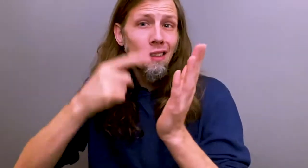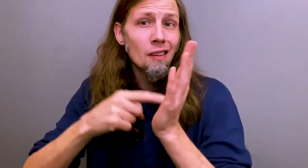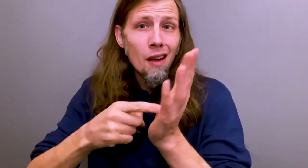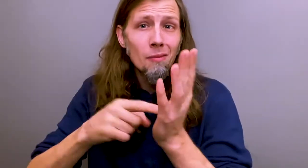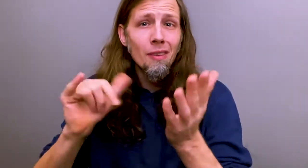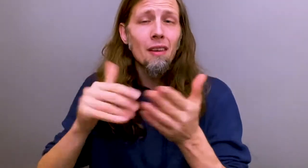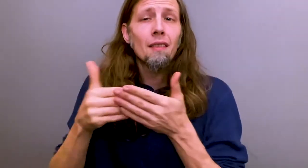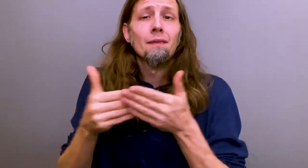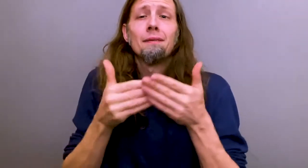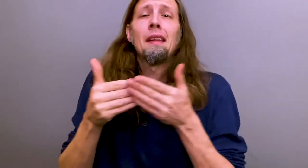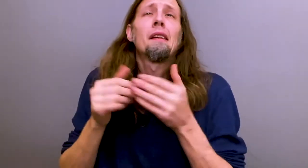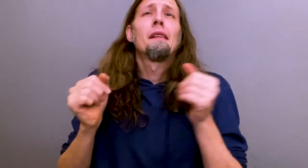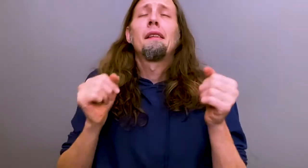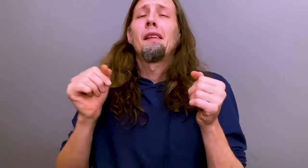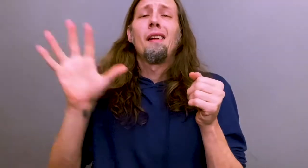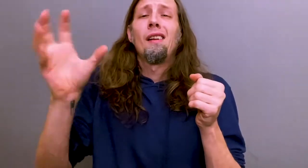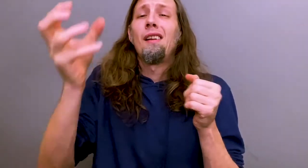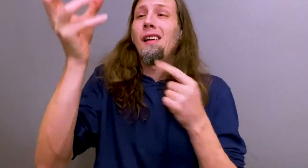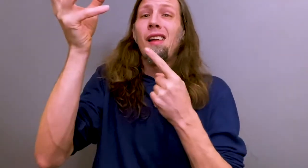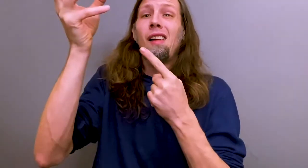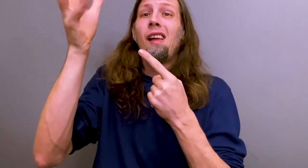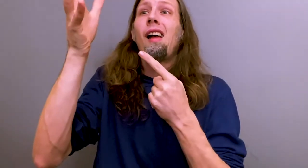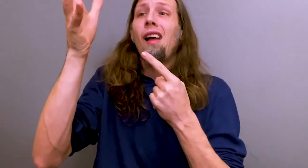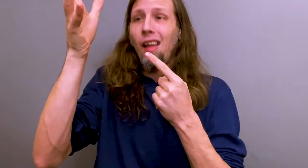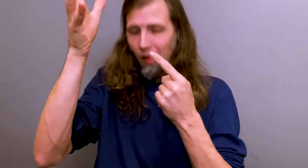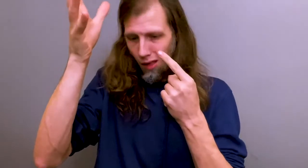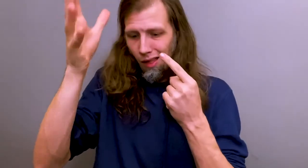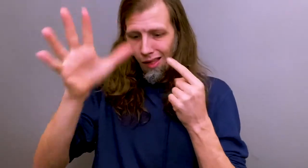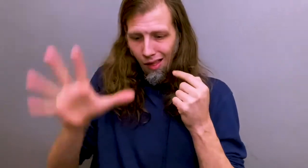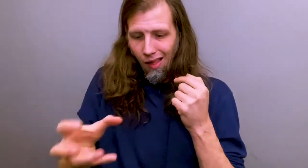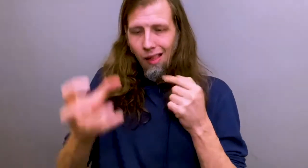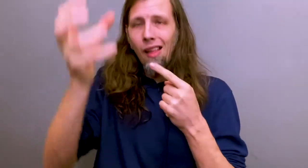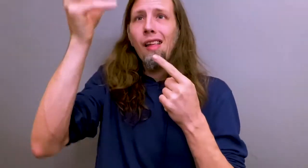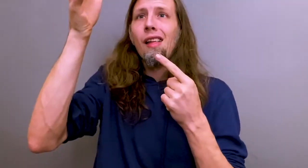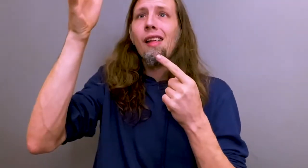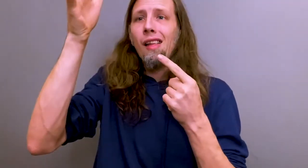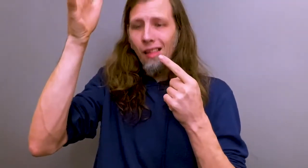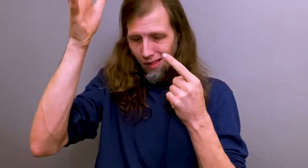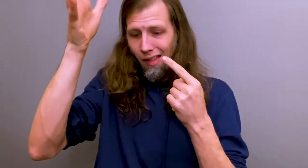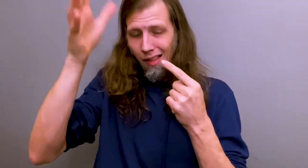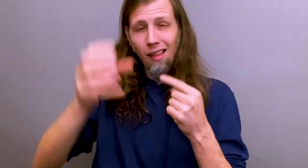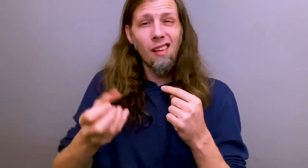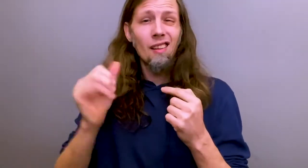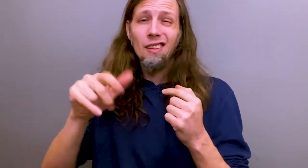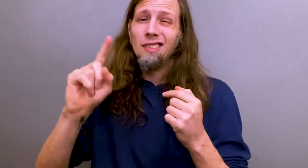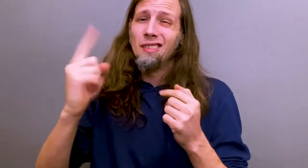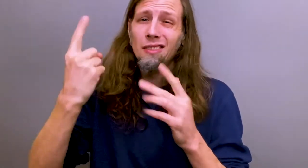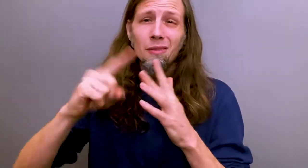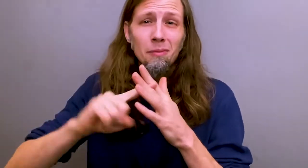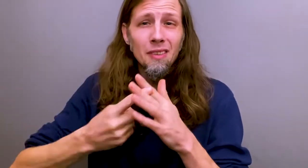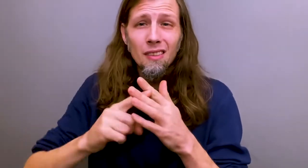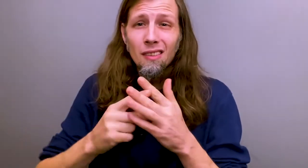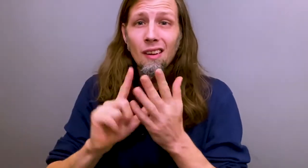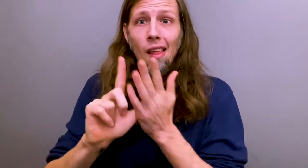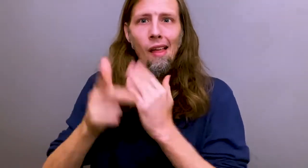we see even very young children, babies, will pick up objects and watch them as they drop, over and over